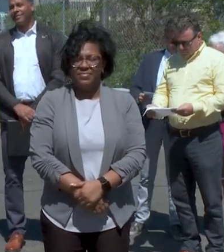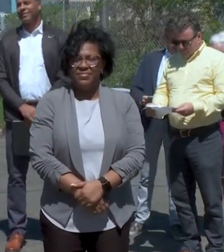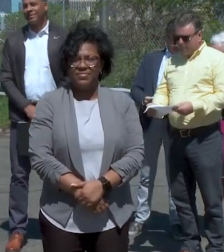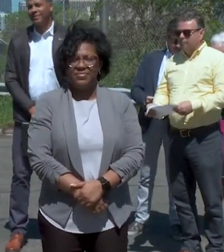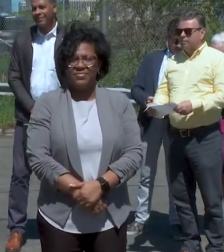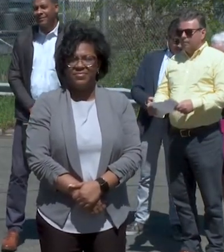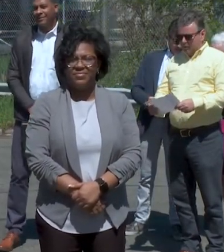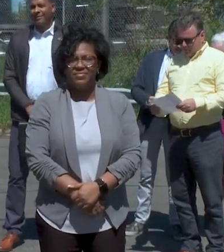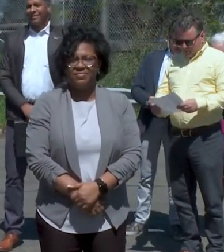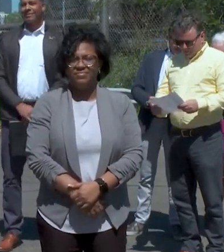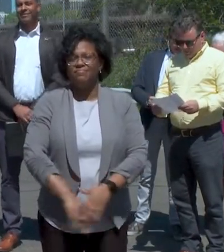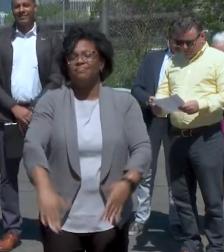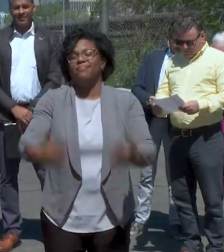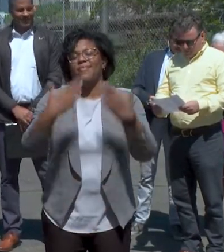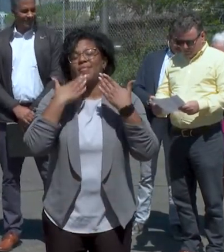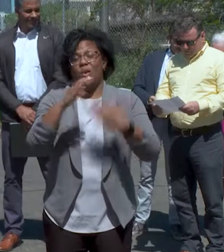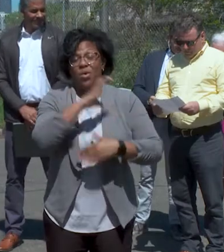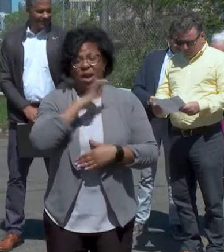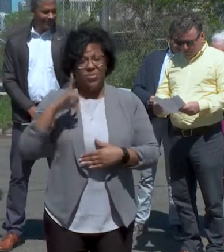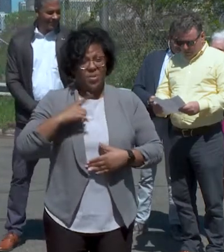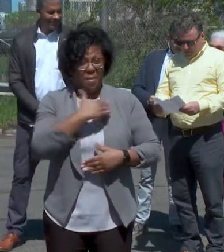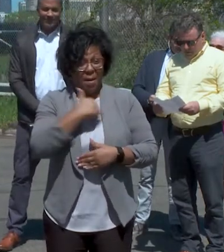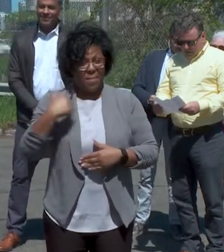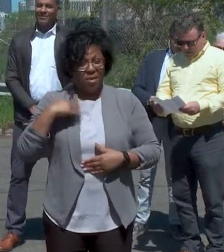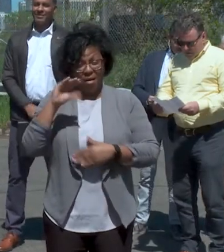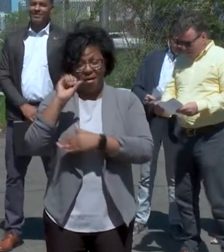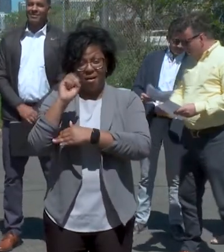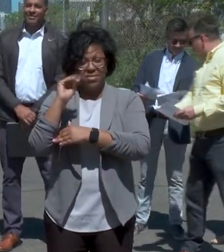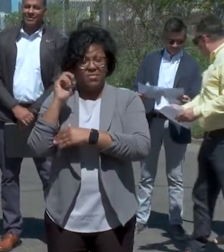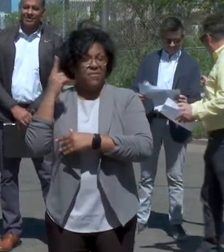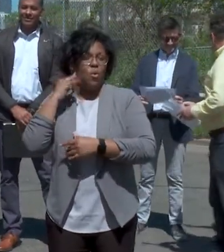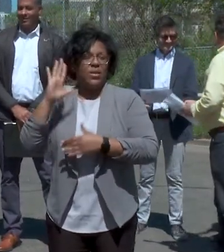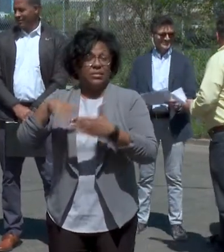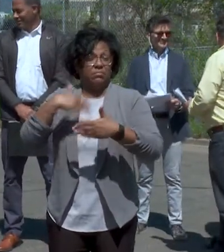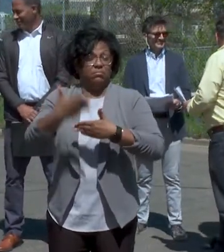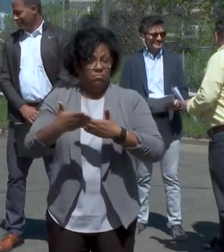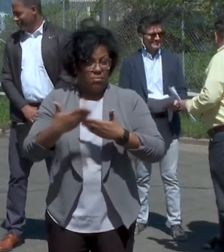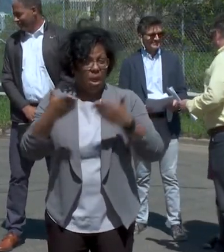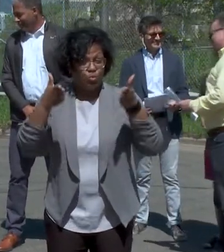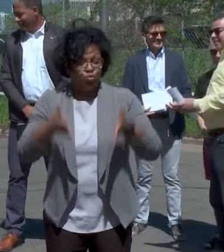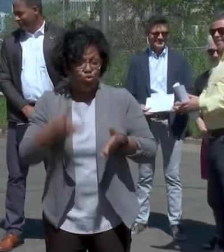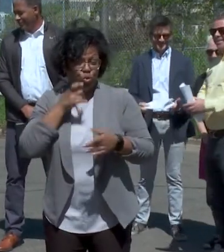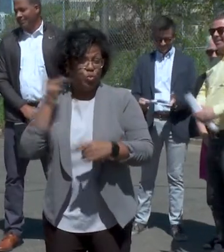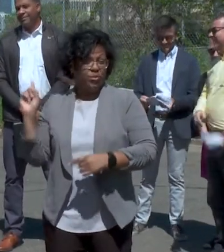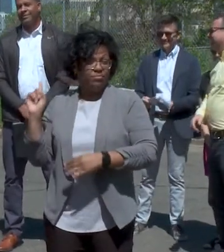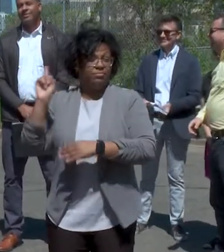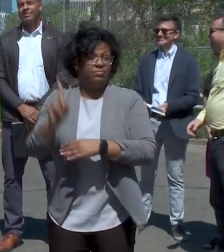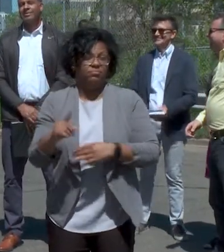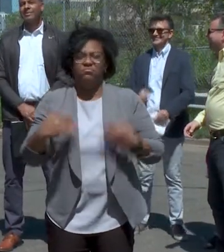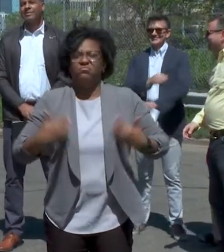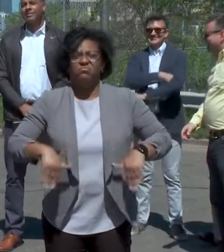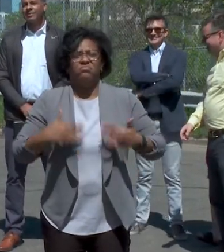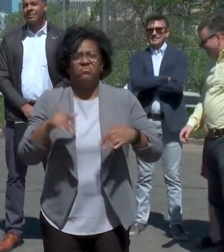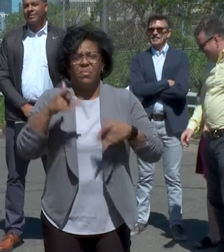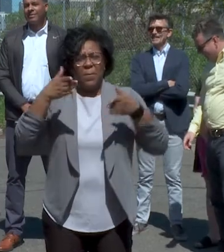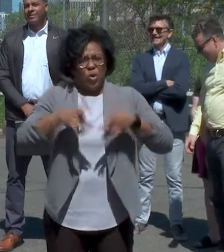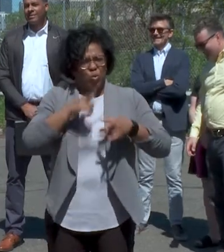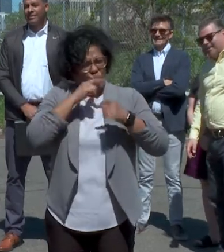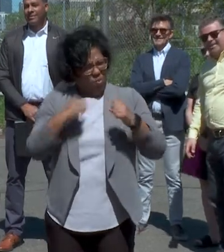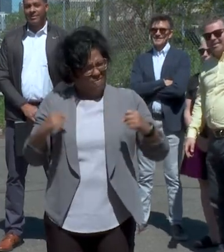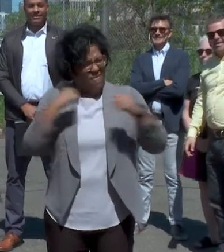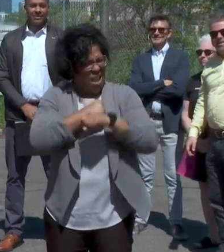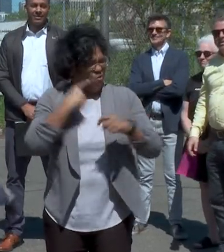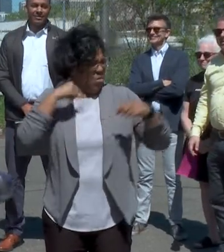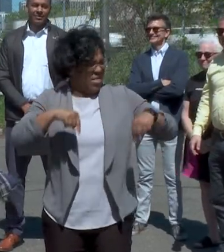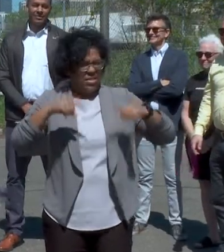Thank you, Councilmember Osman, for all your work on this. And next, I'd like to invite up a real champion of this initiative who has been figuring